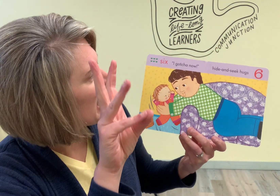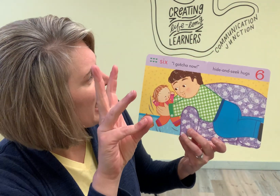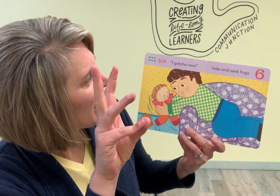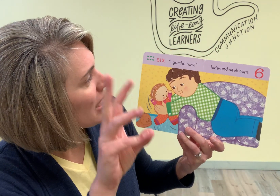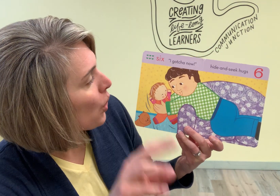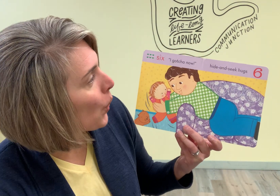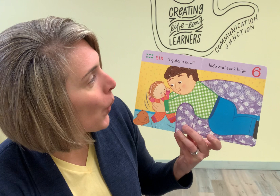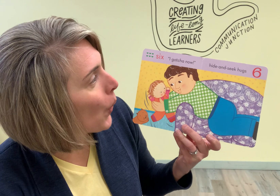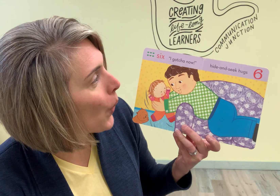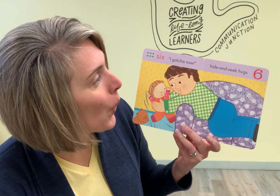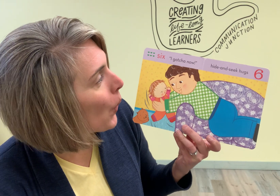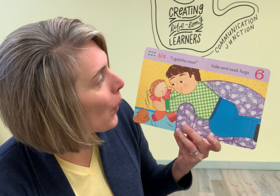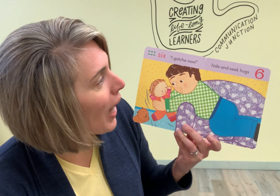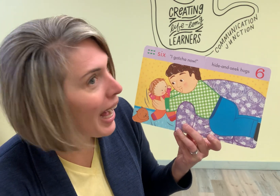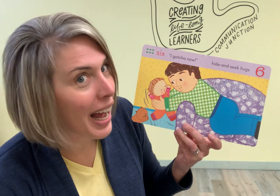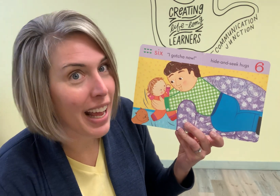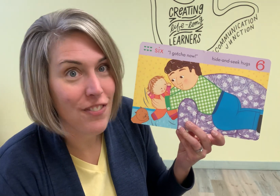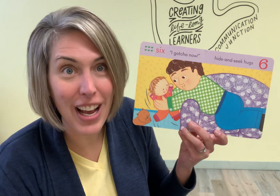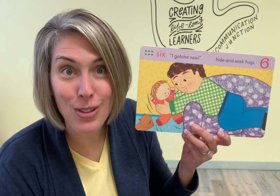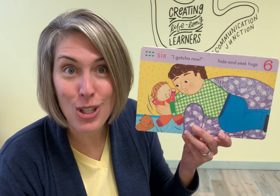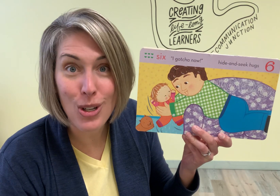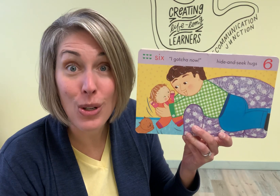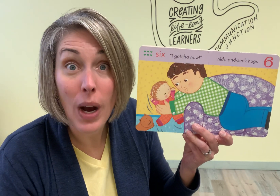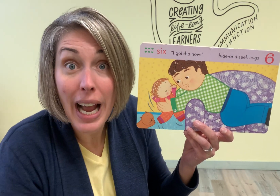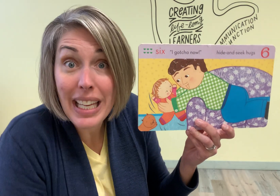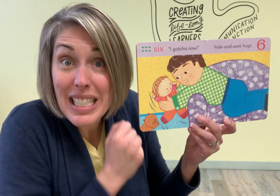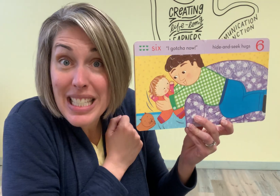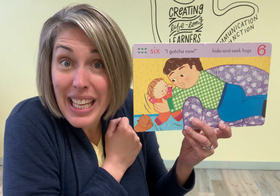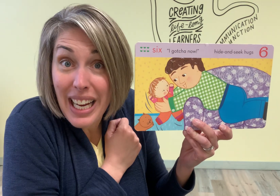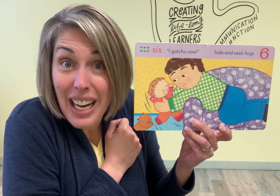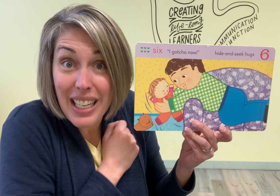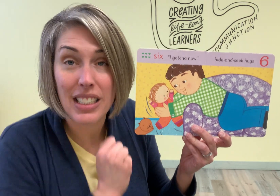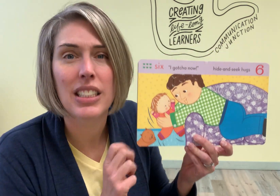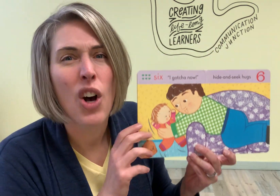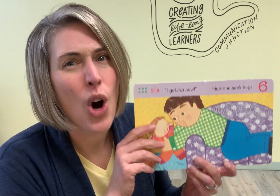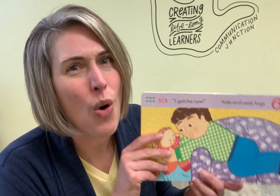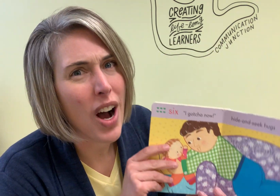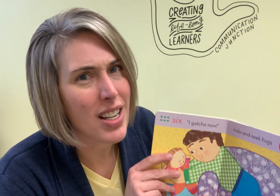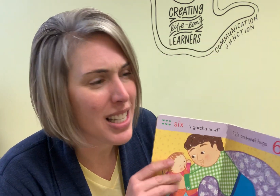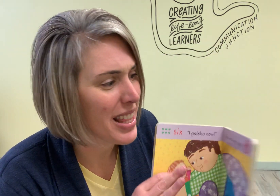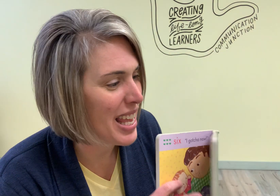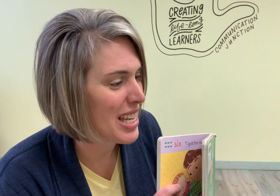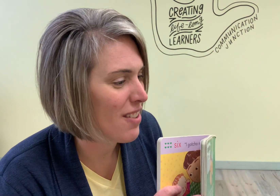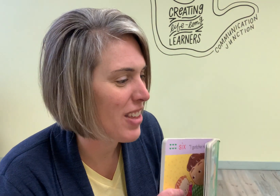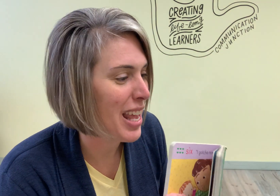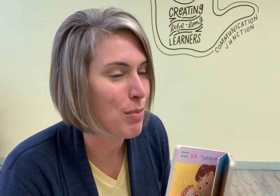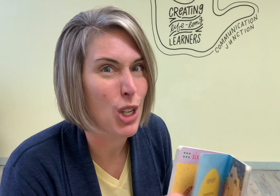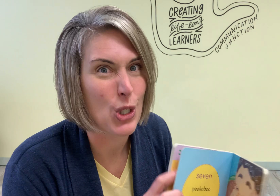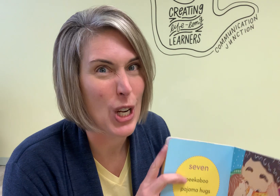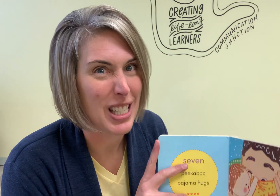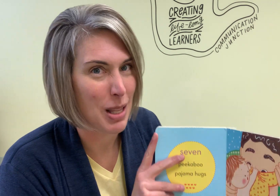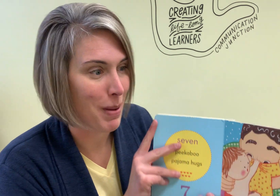6. Oh, I found you. Hide and seek hugs. Oh, hugs at the end of games are just the